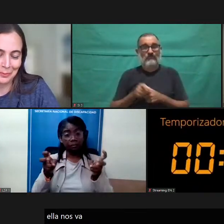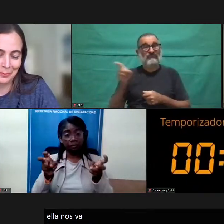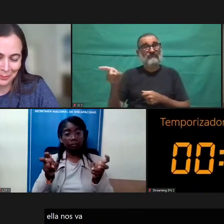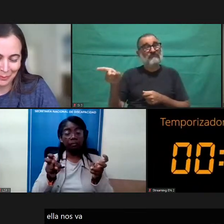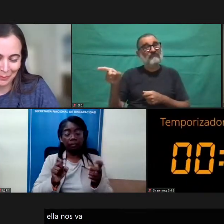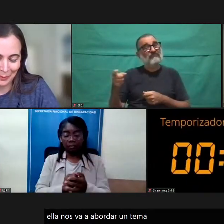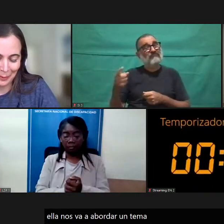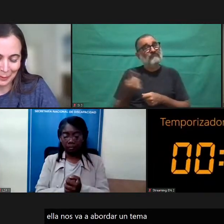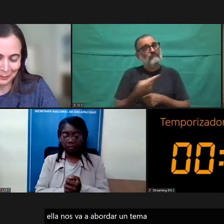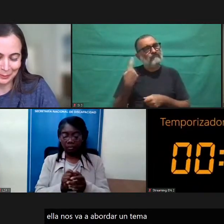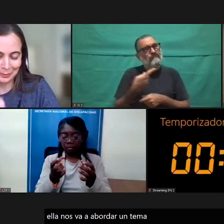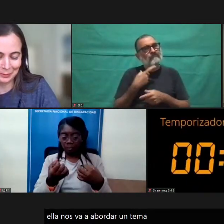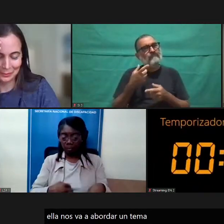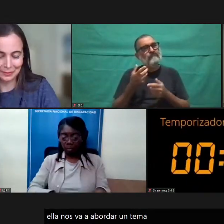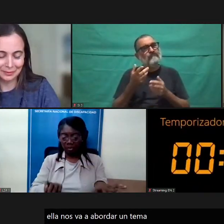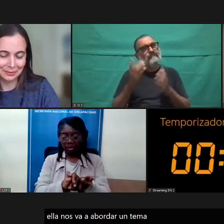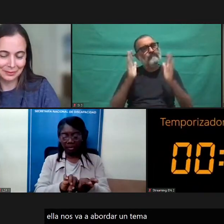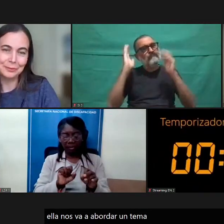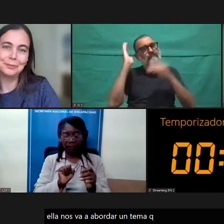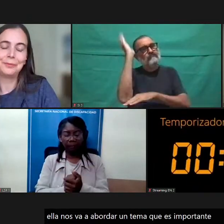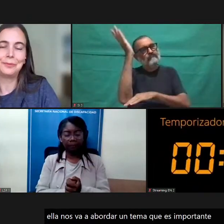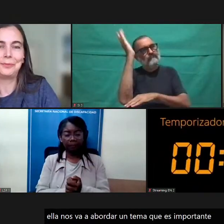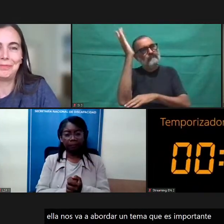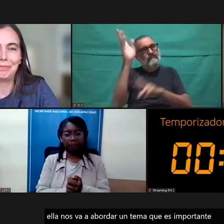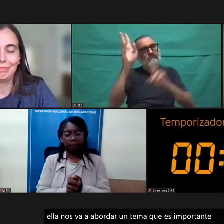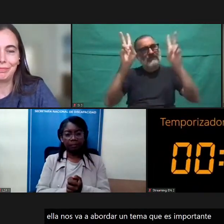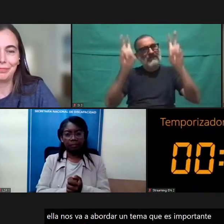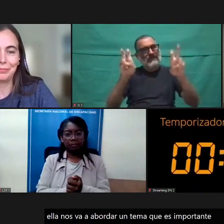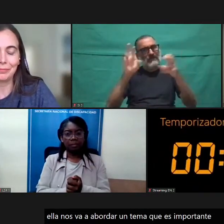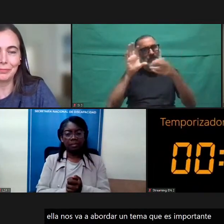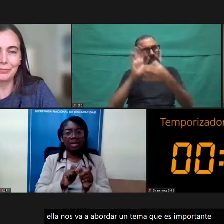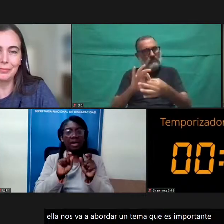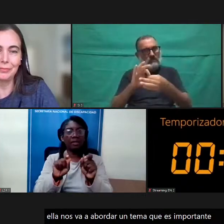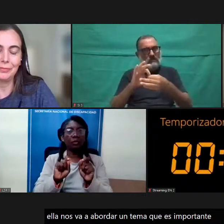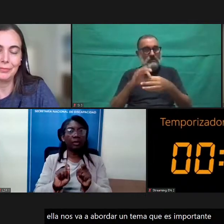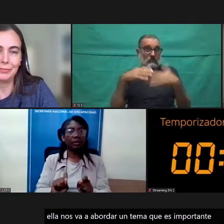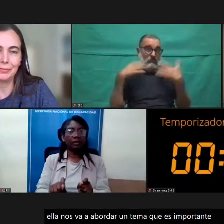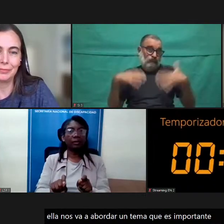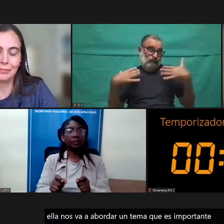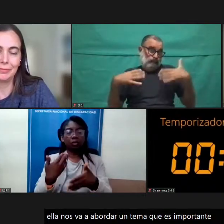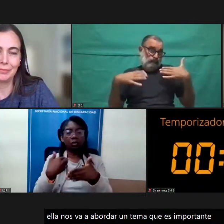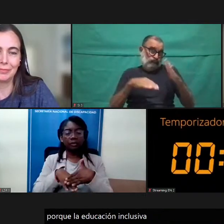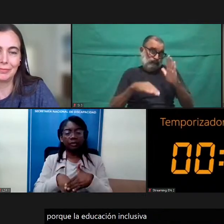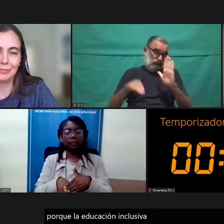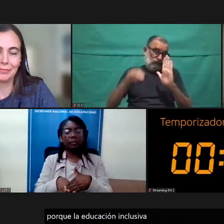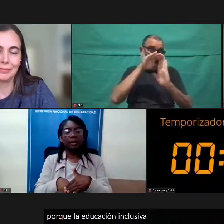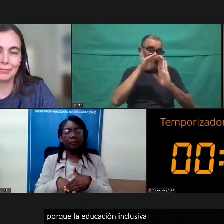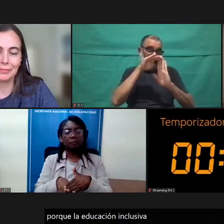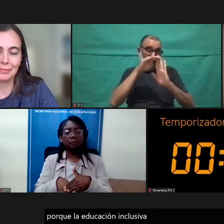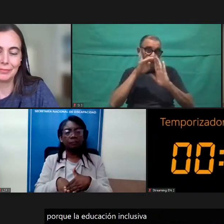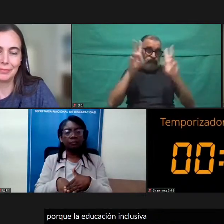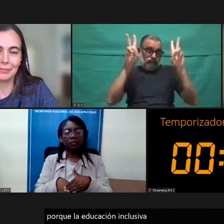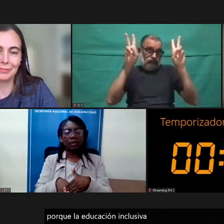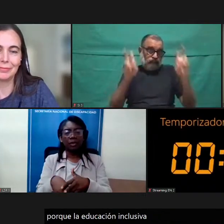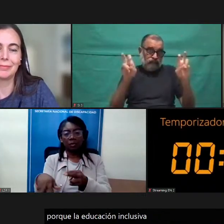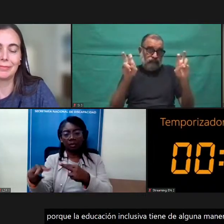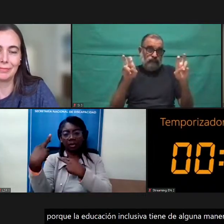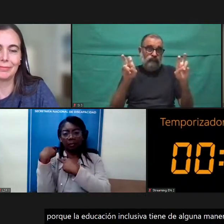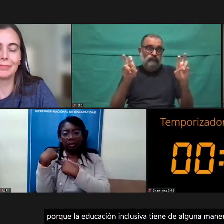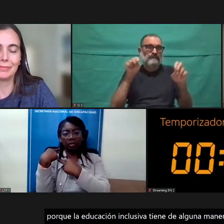to talk about an important topic because inclusive education